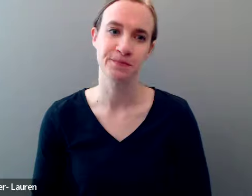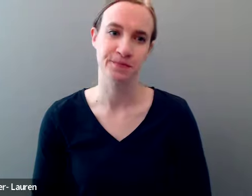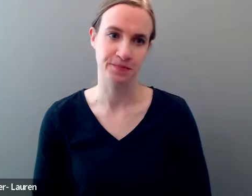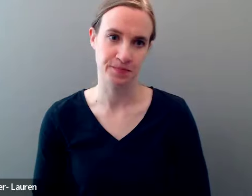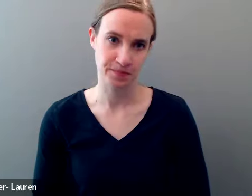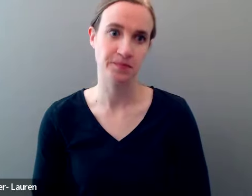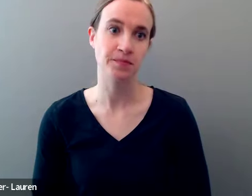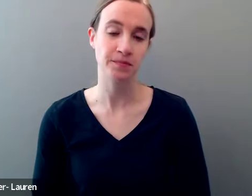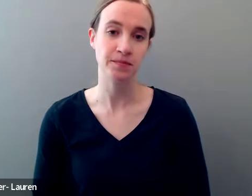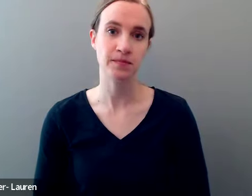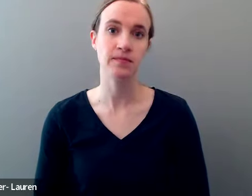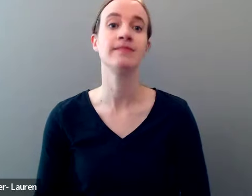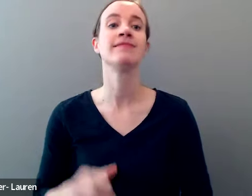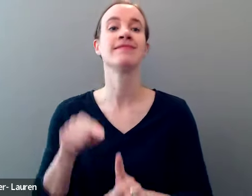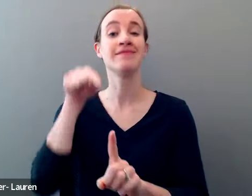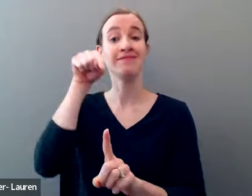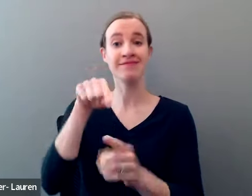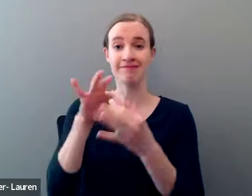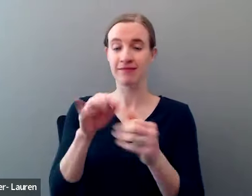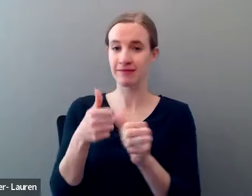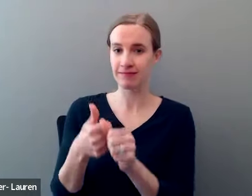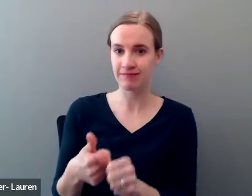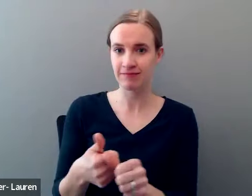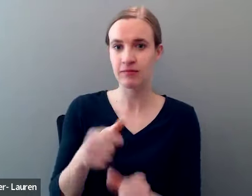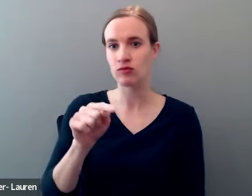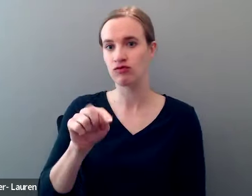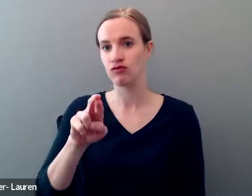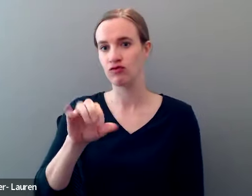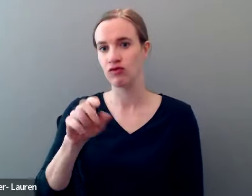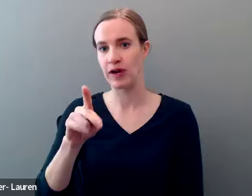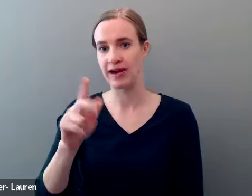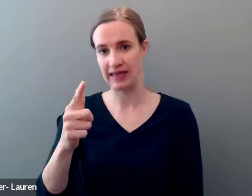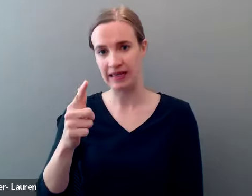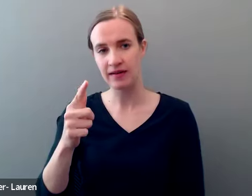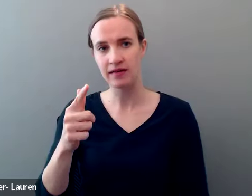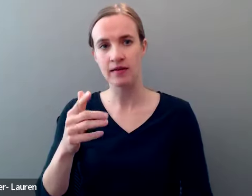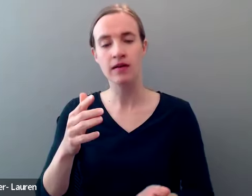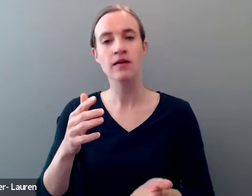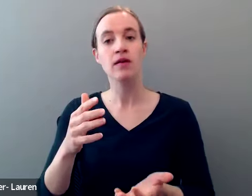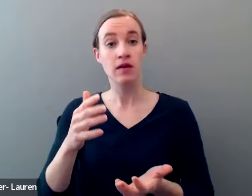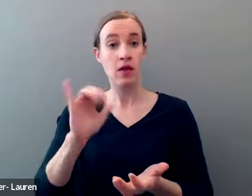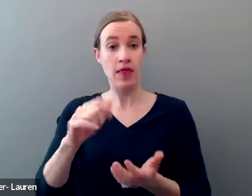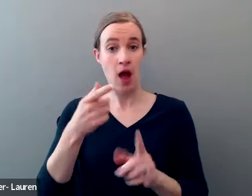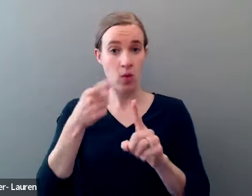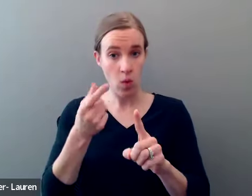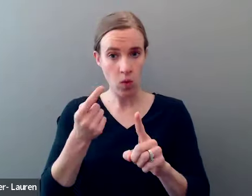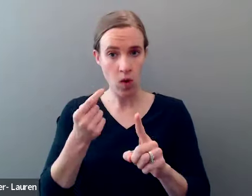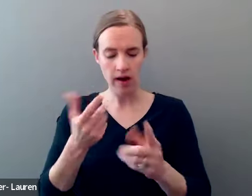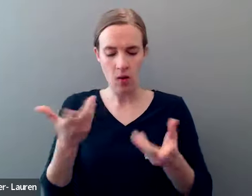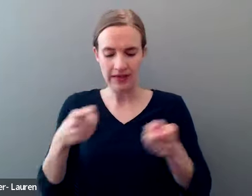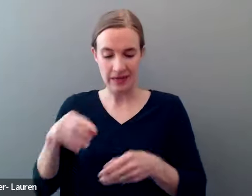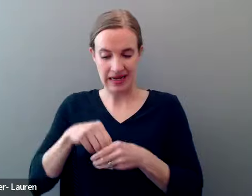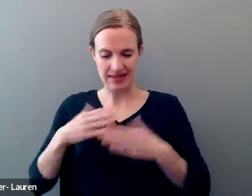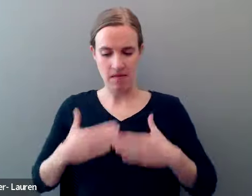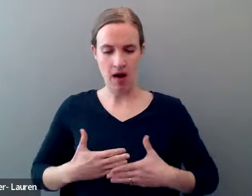And so this is just a little bit more with tracking, is noticing and or bringing your attention to what is happening inside your body at the present